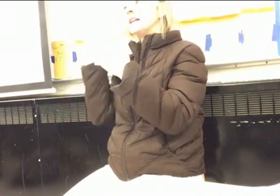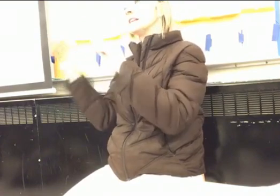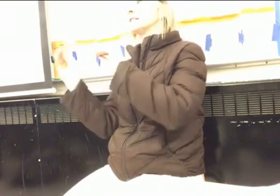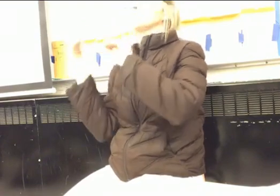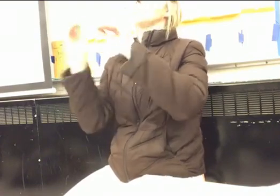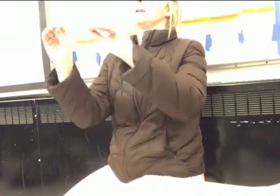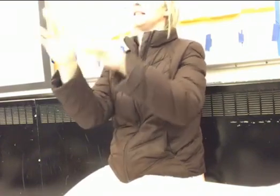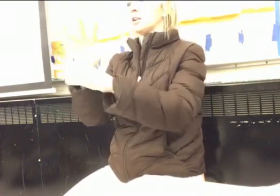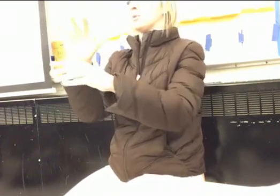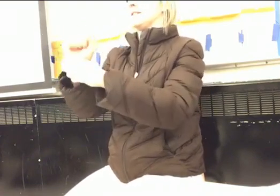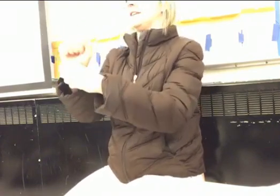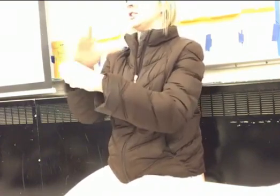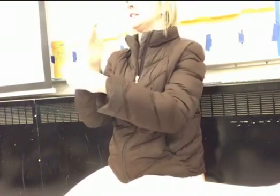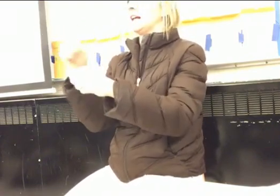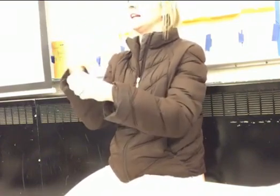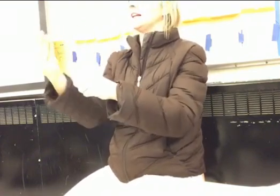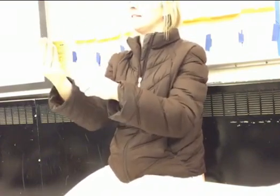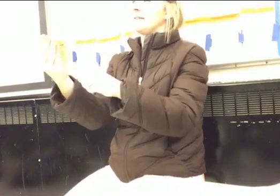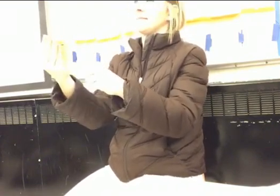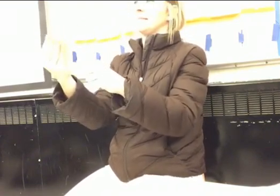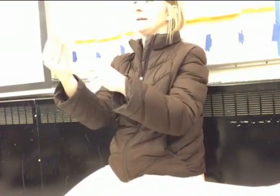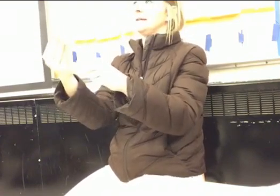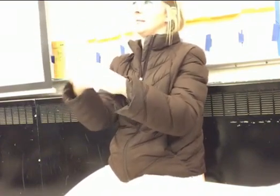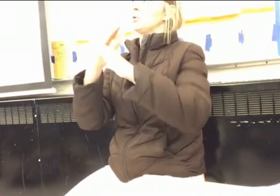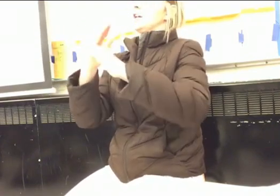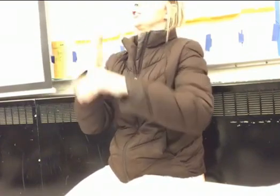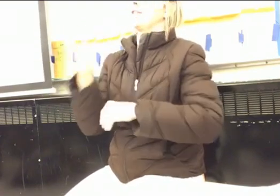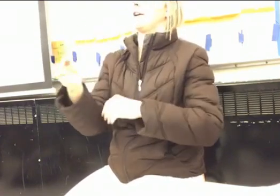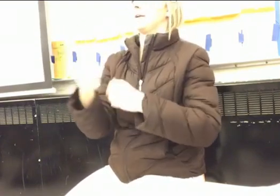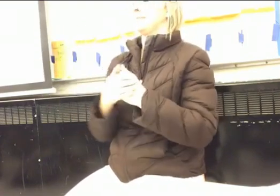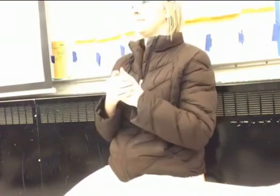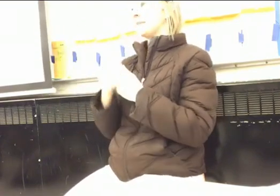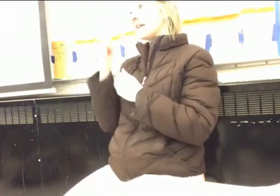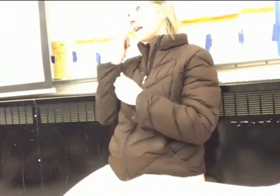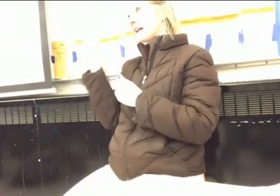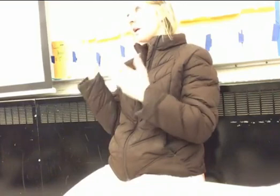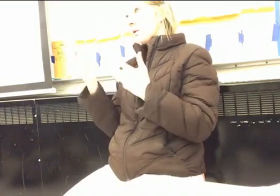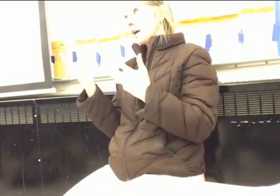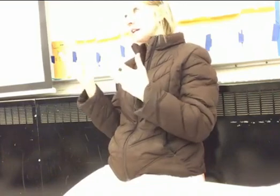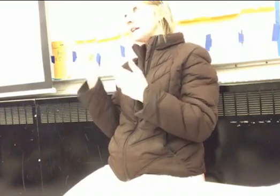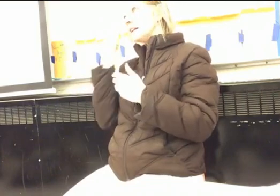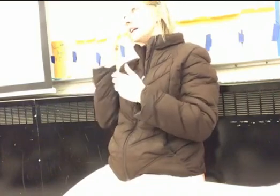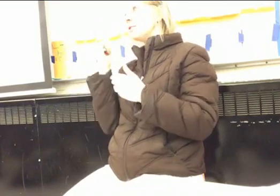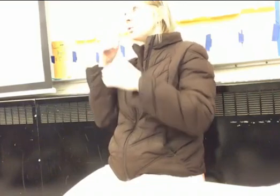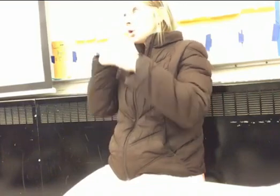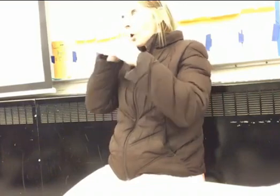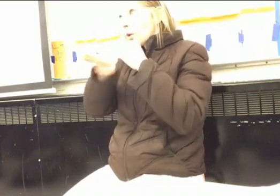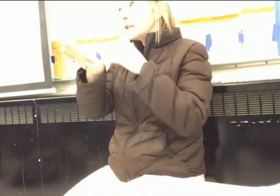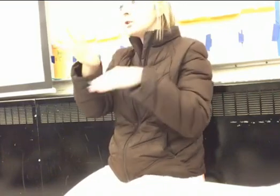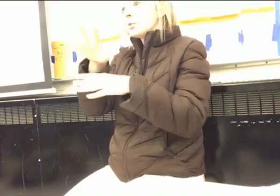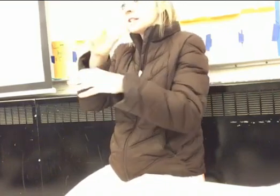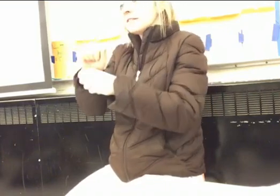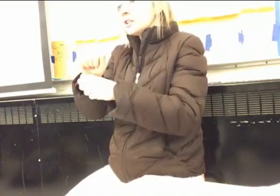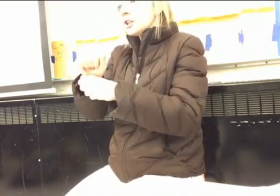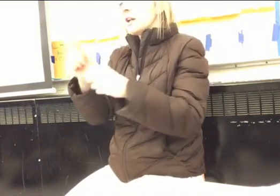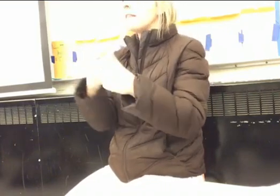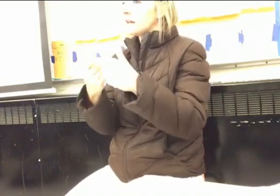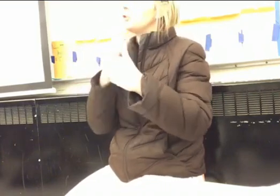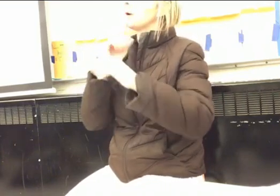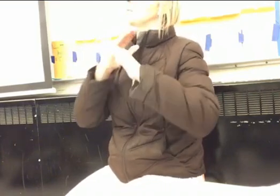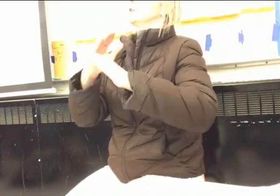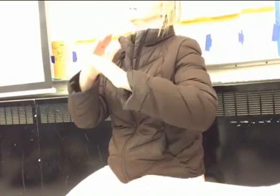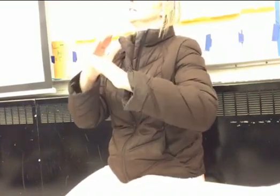large reservations and giving them absolute protection there. The idea basically was if you go on a reservation, you're going to be